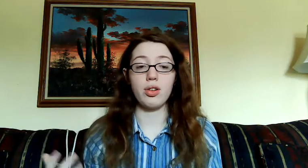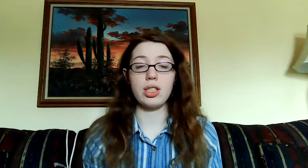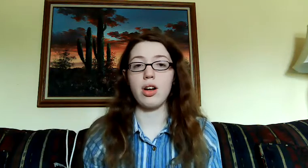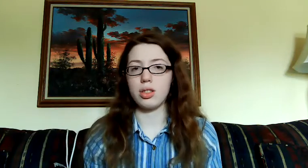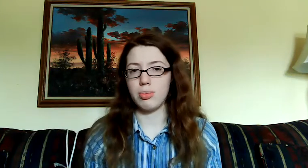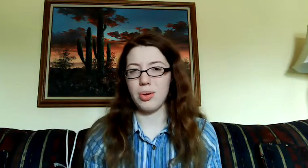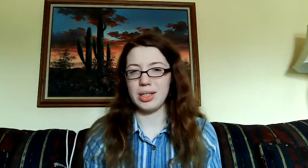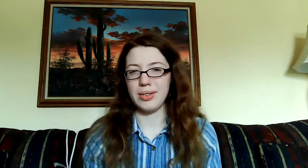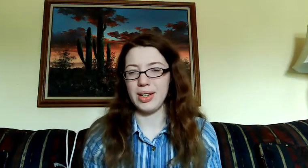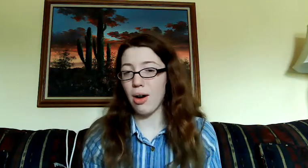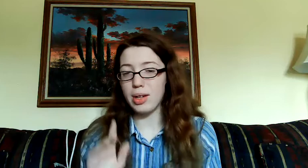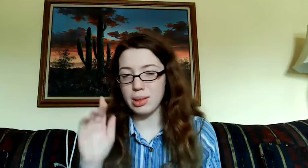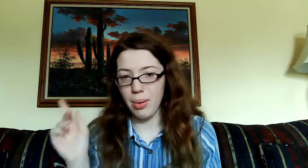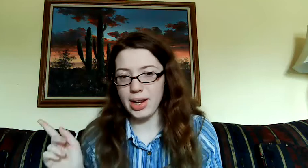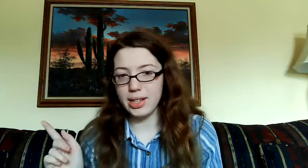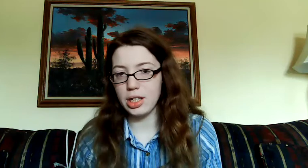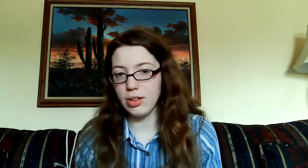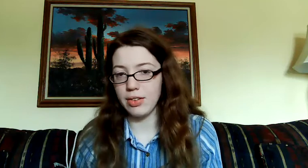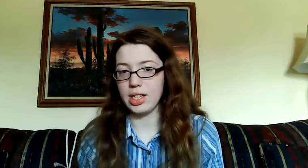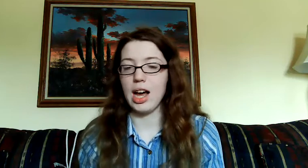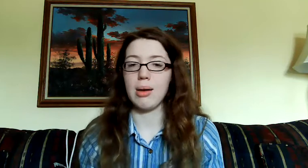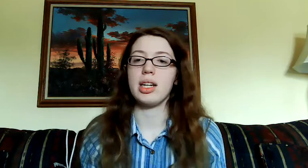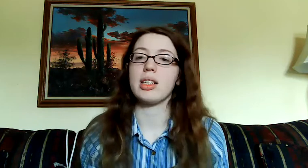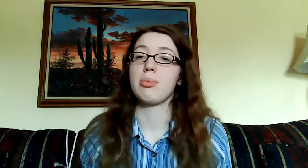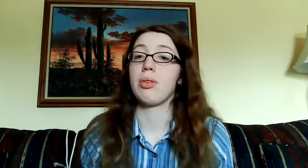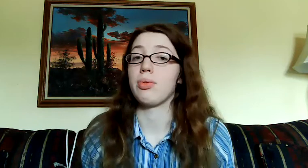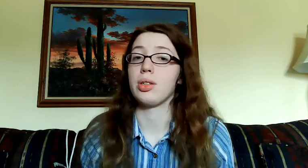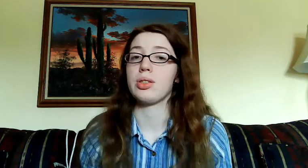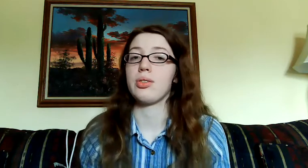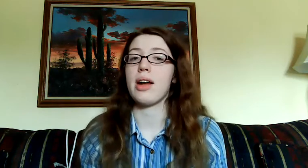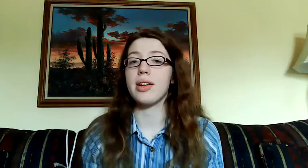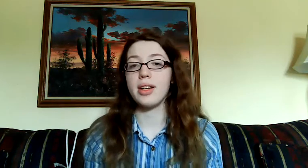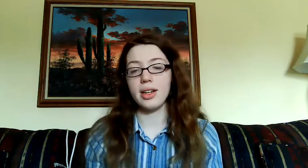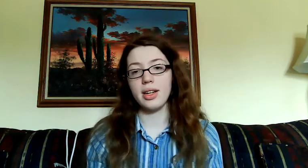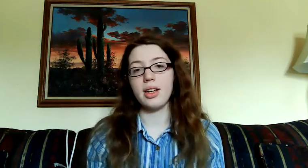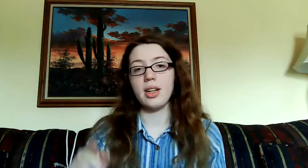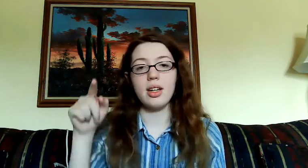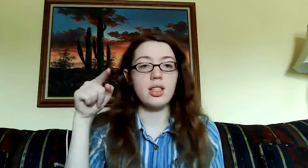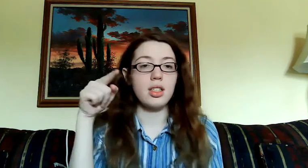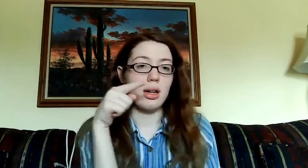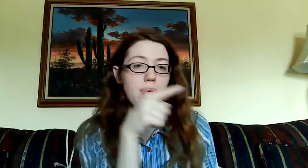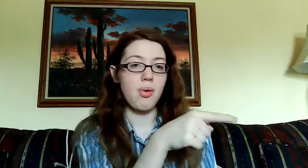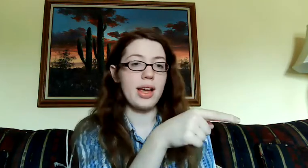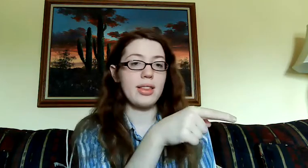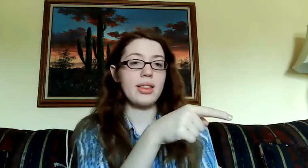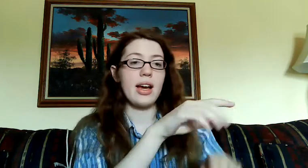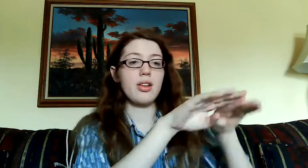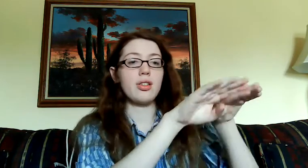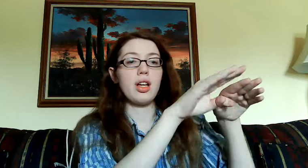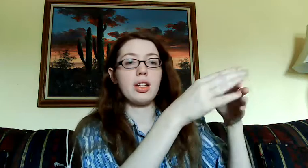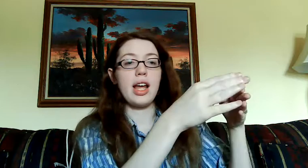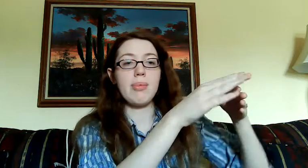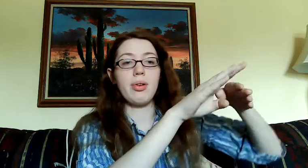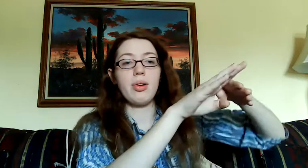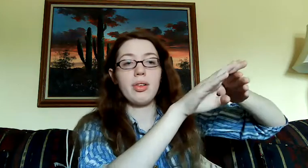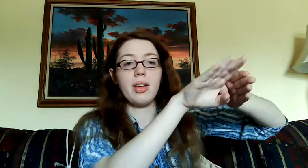also point to it. Always point to it if it's an object before you describe it. So like point, there's the table, and